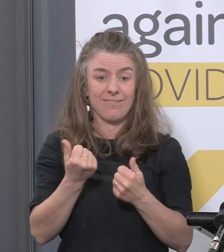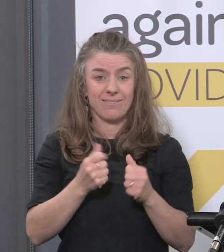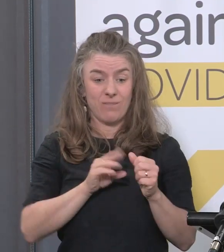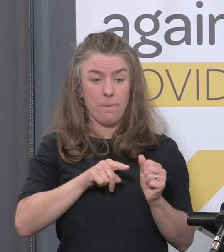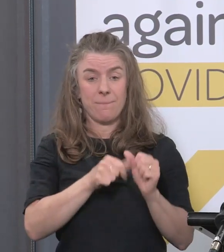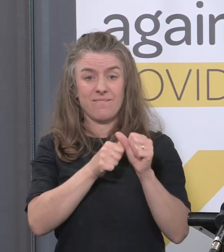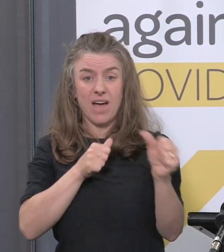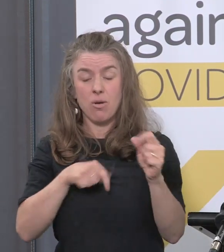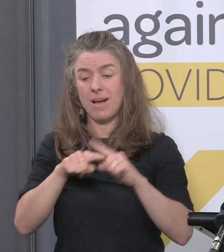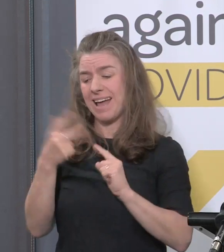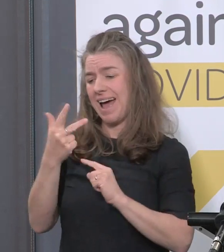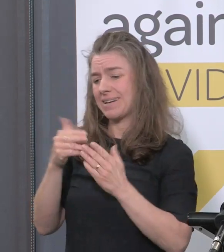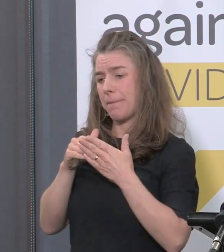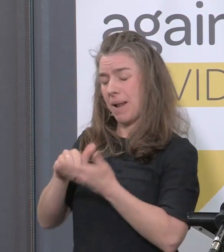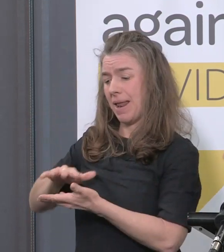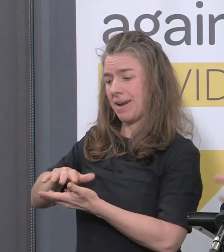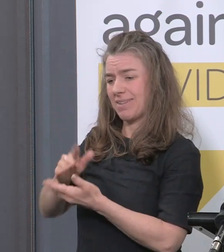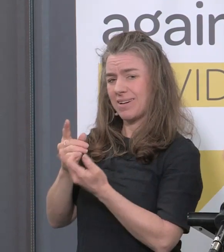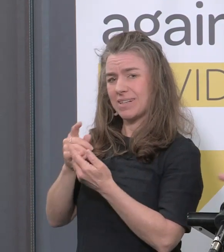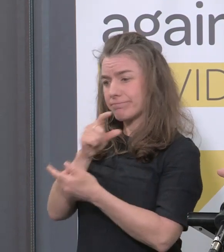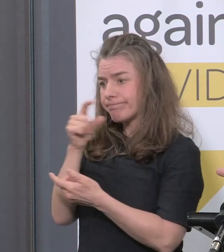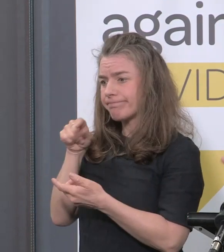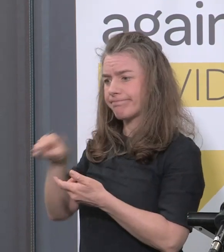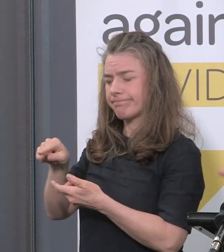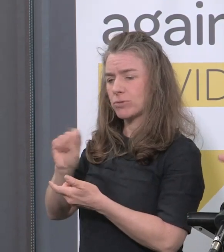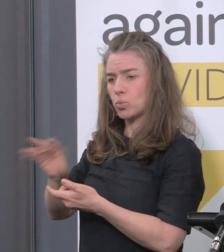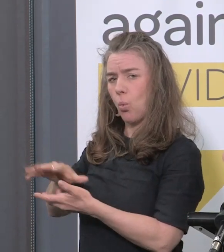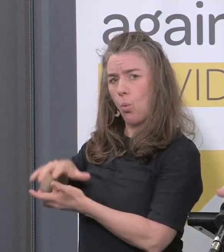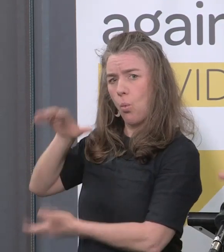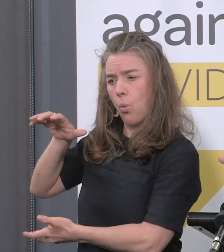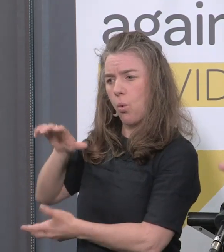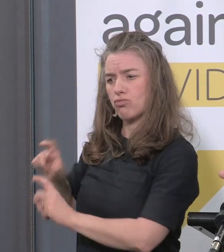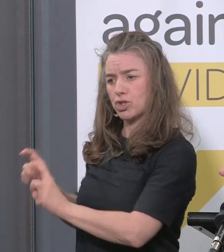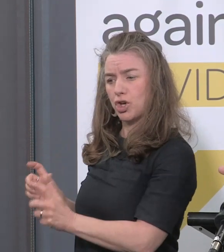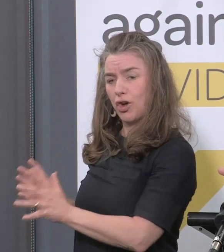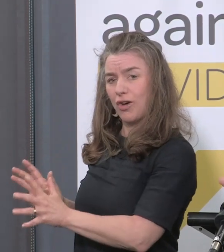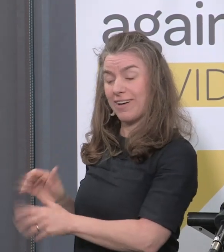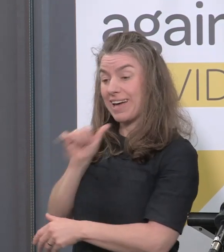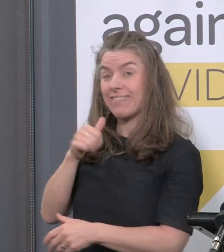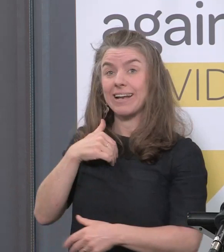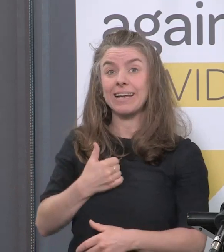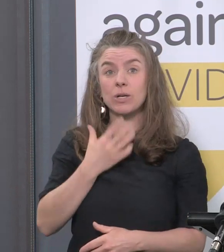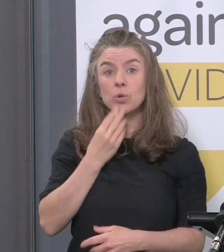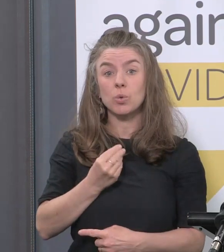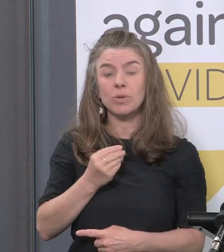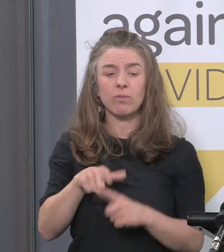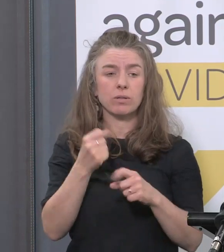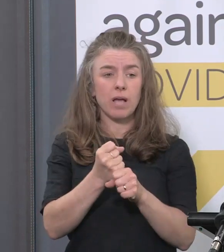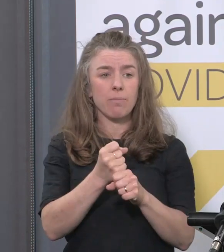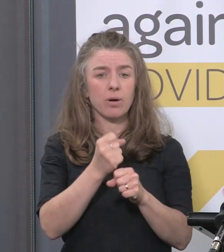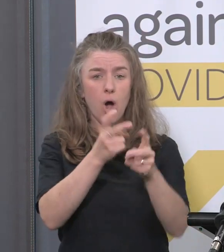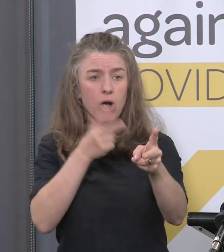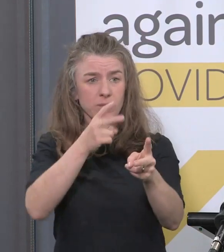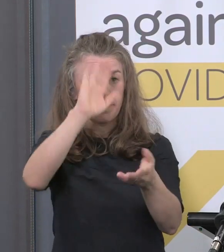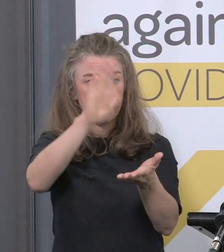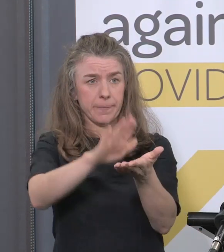million in our pandemic store. So at the moment, we're not necessarily needing to use it, but where we do need to, if a DHB maybe is getting